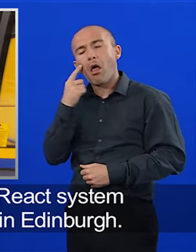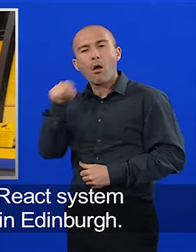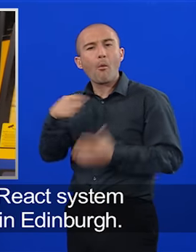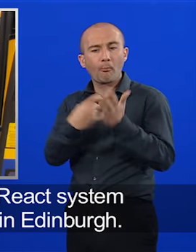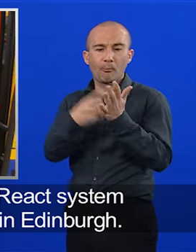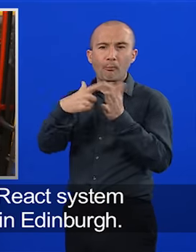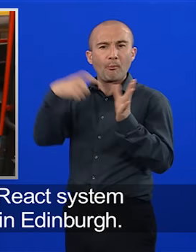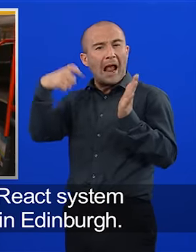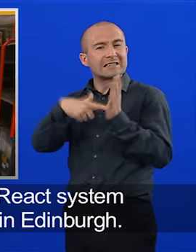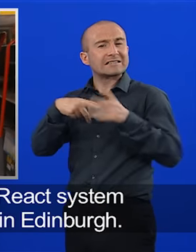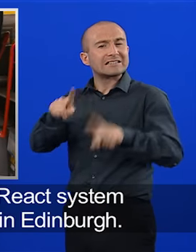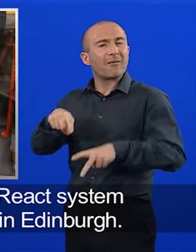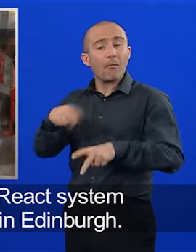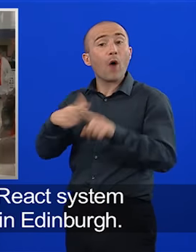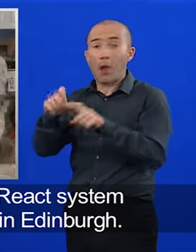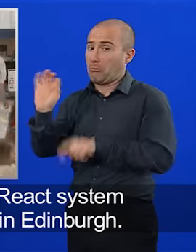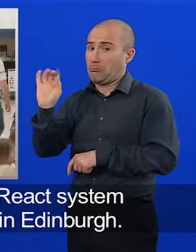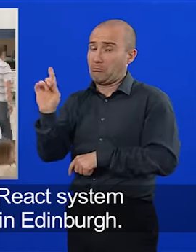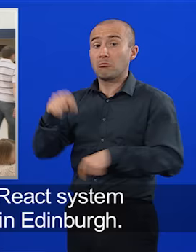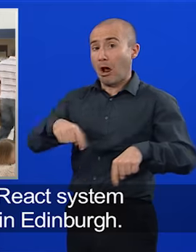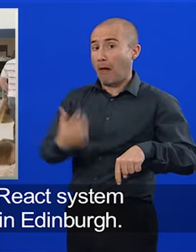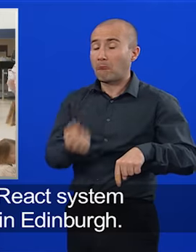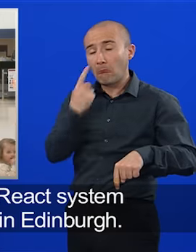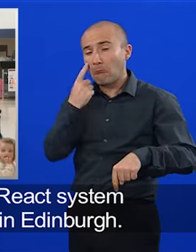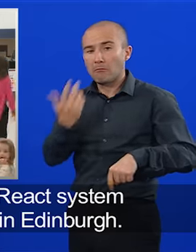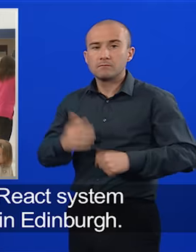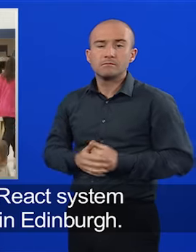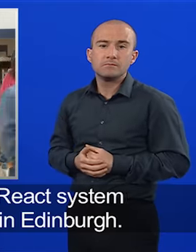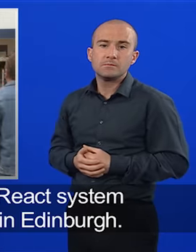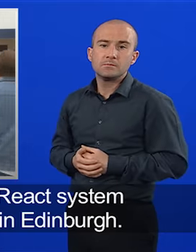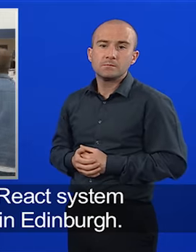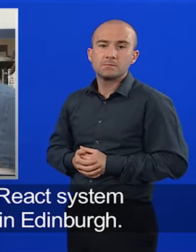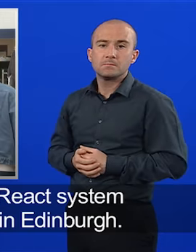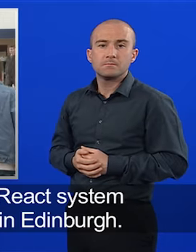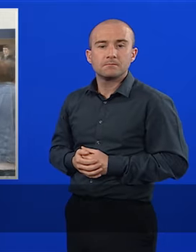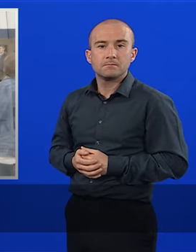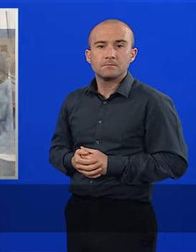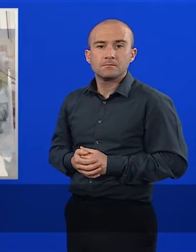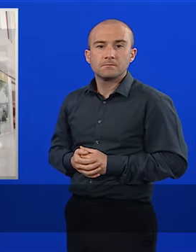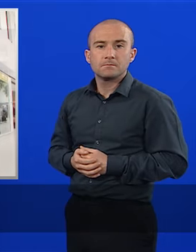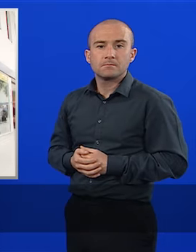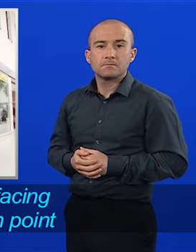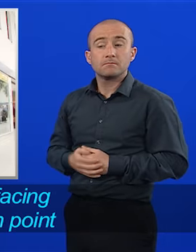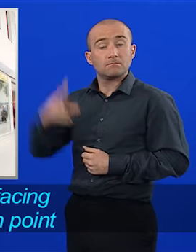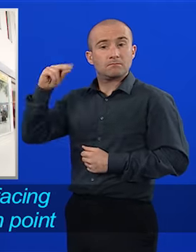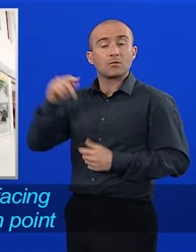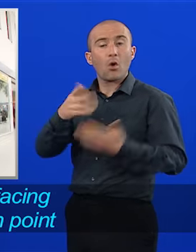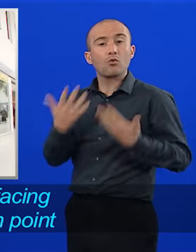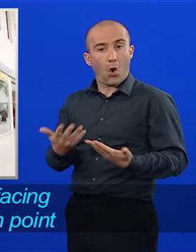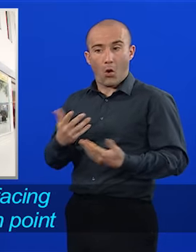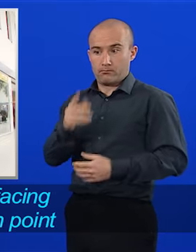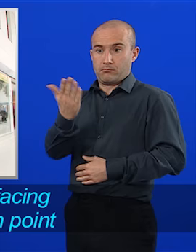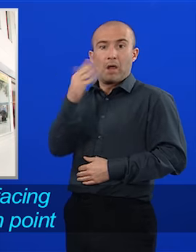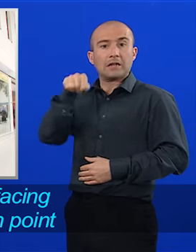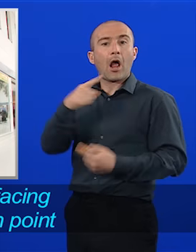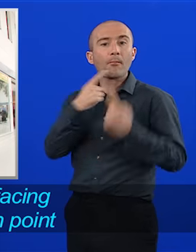I'm going to try this React system which we don't have in Edinburgh. You are now facing